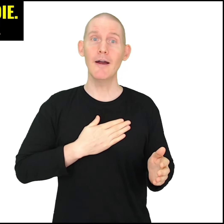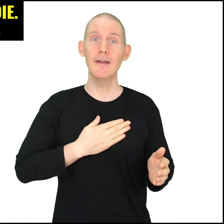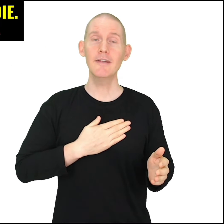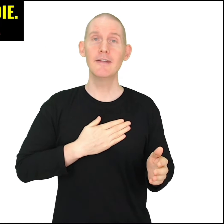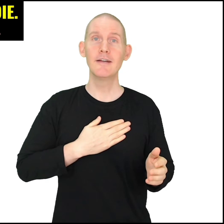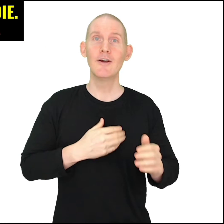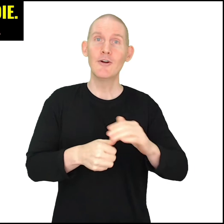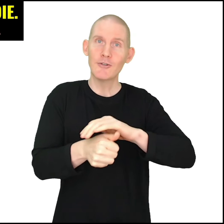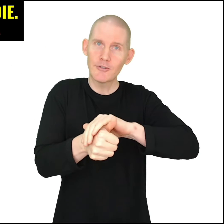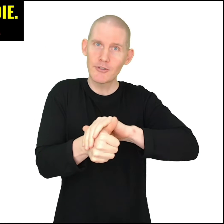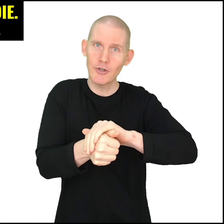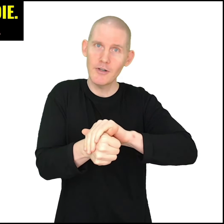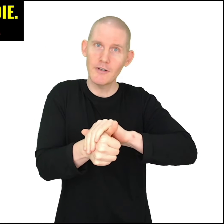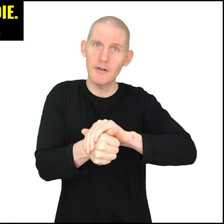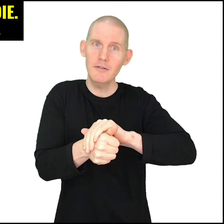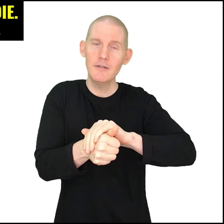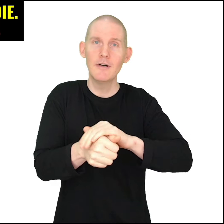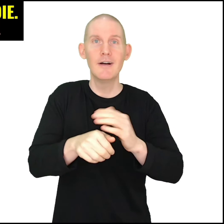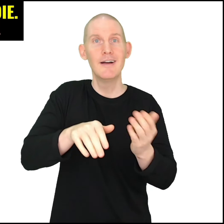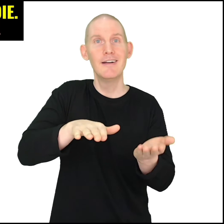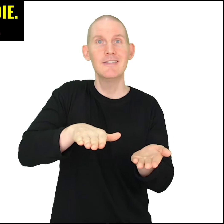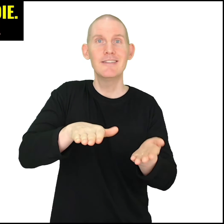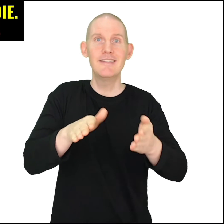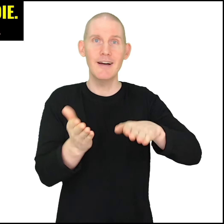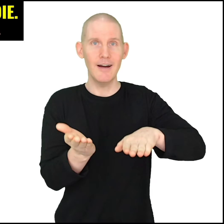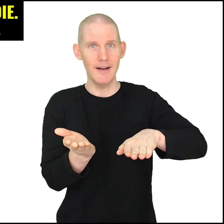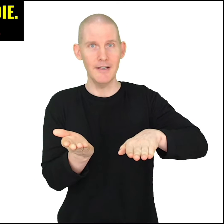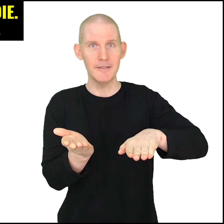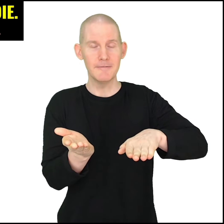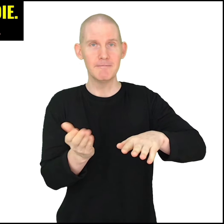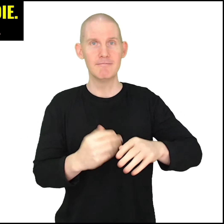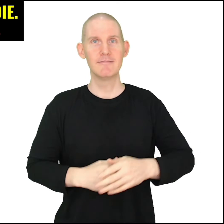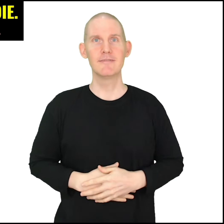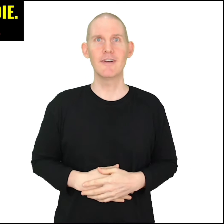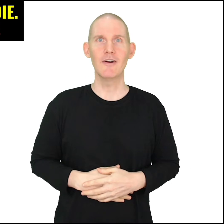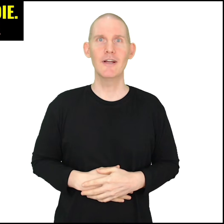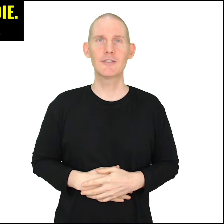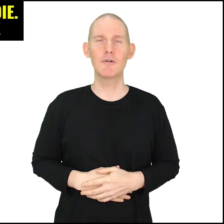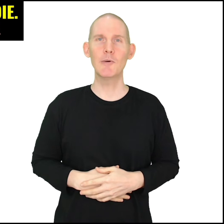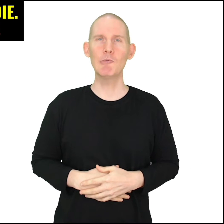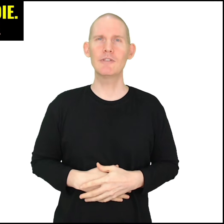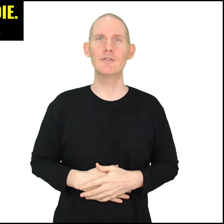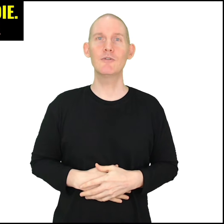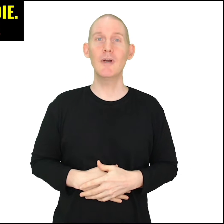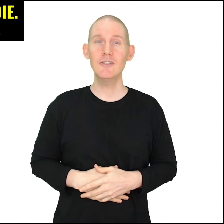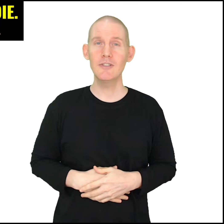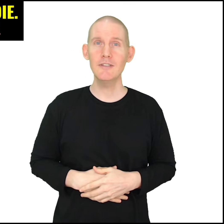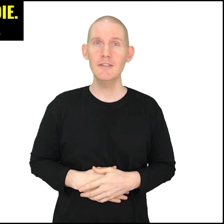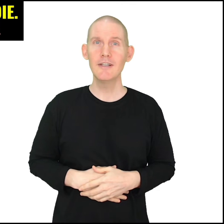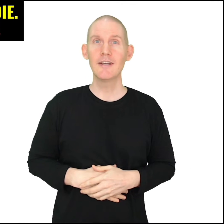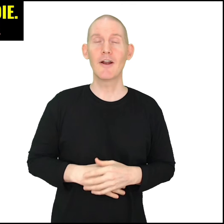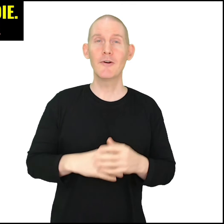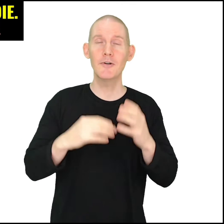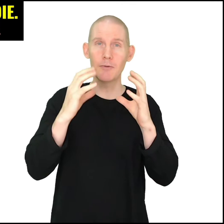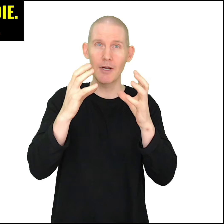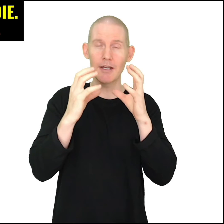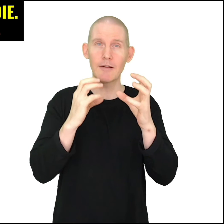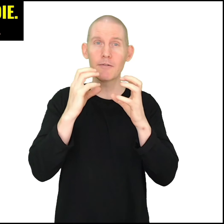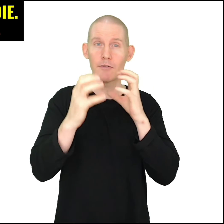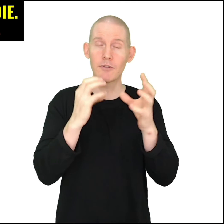my, turtle, die. All right, so remember the situation. I know we've got to get get